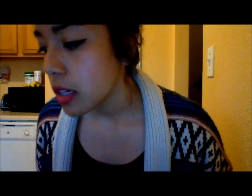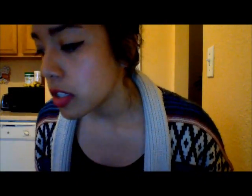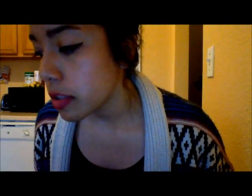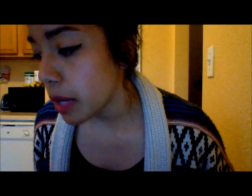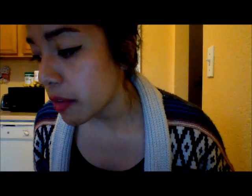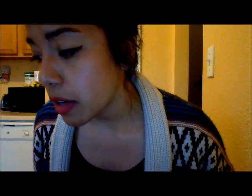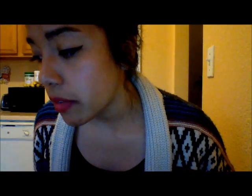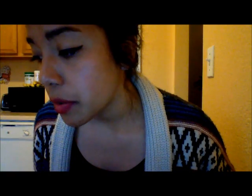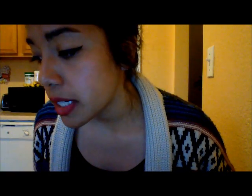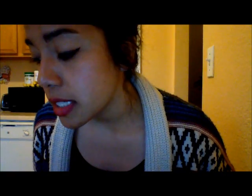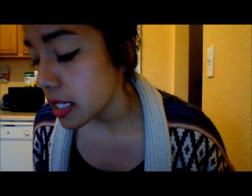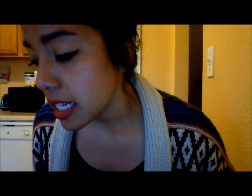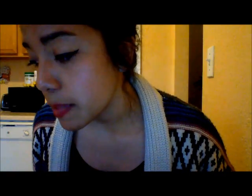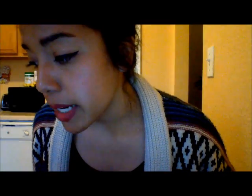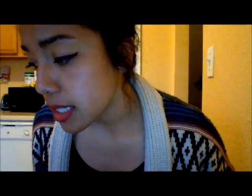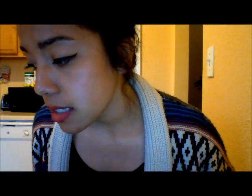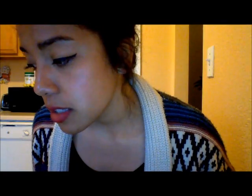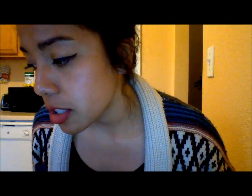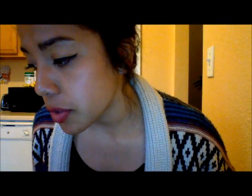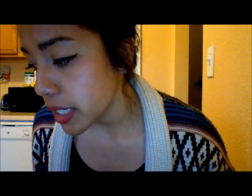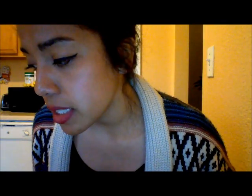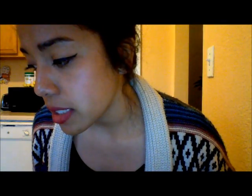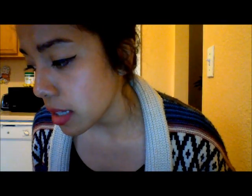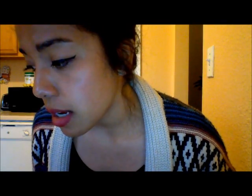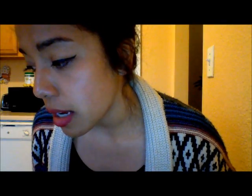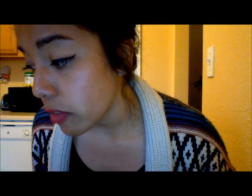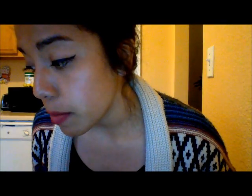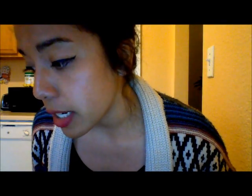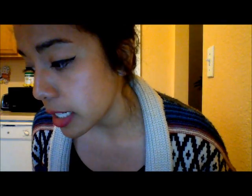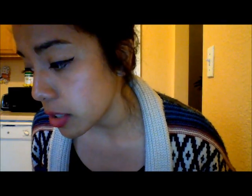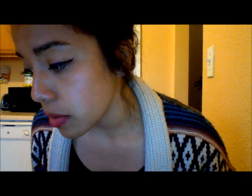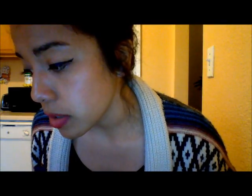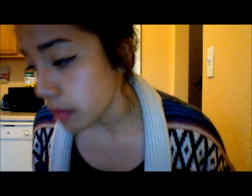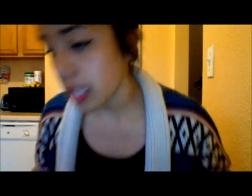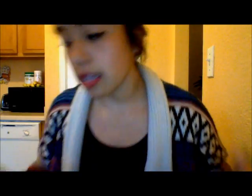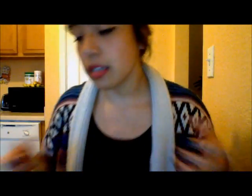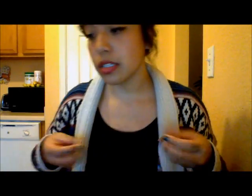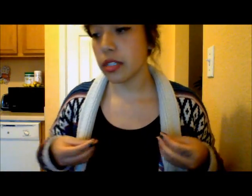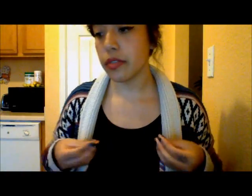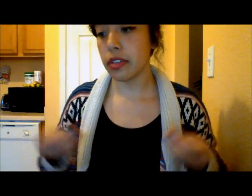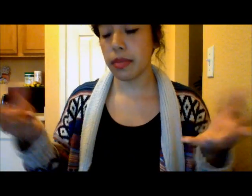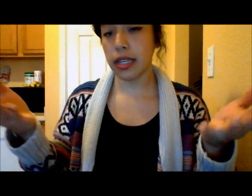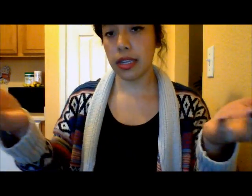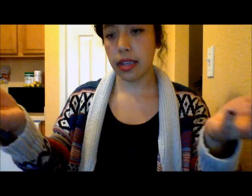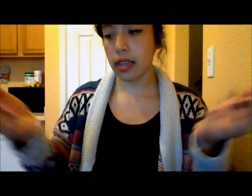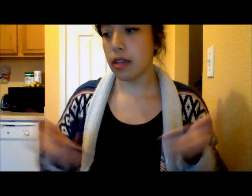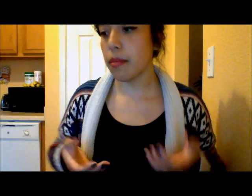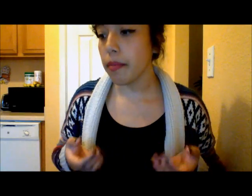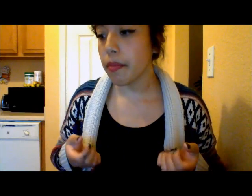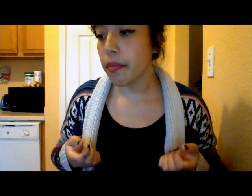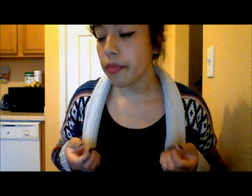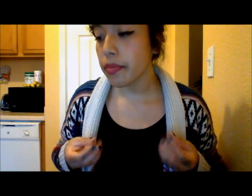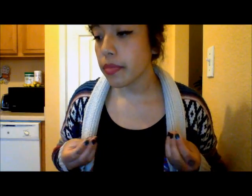To pay for everyone's expenses, to treat everybody to something. So it'd be